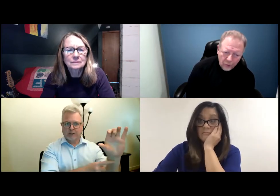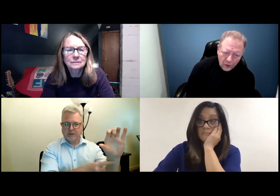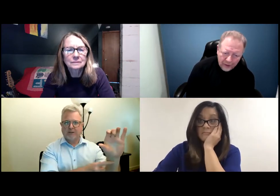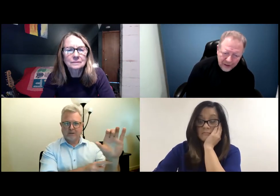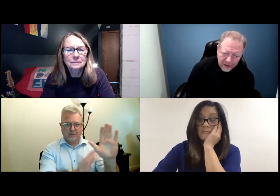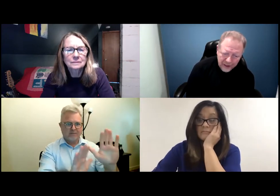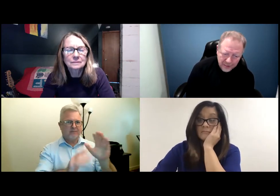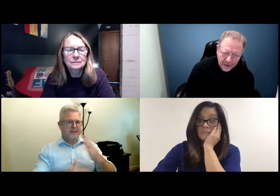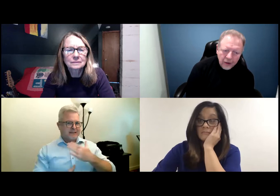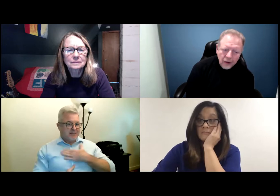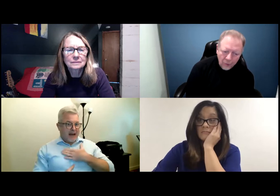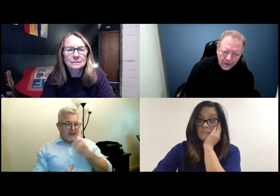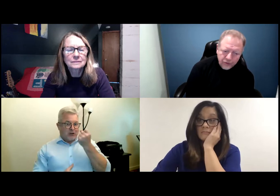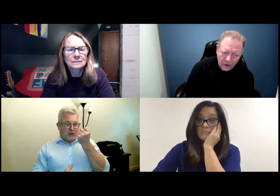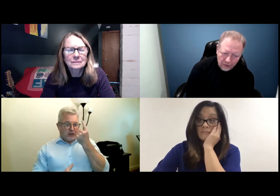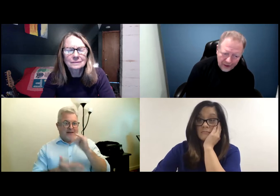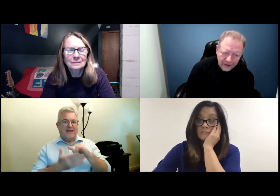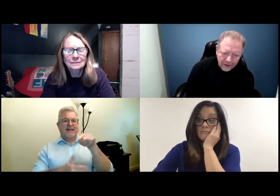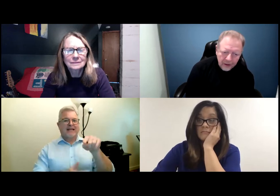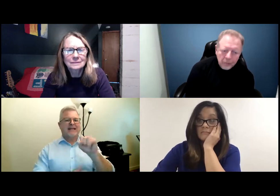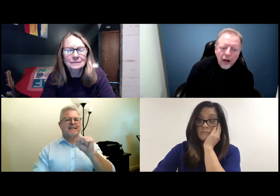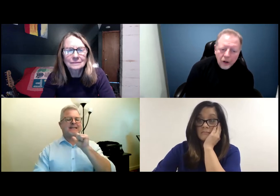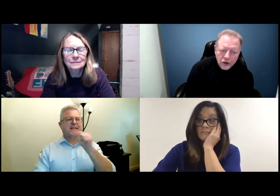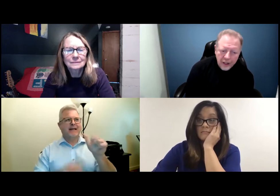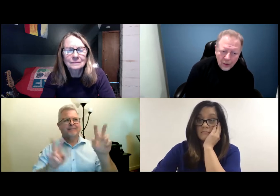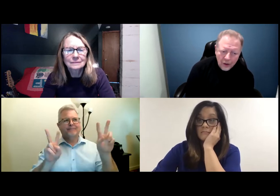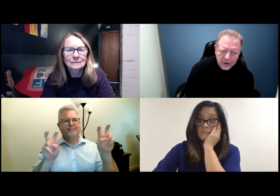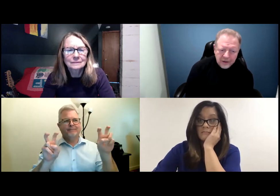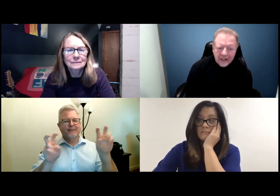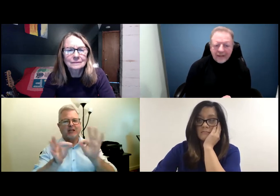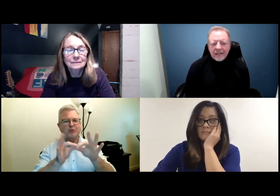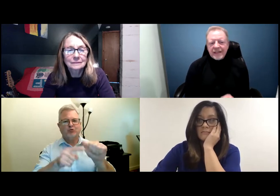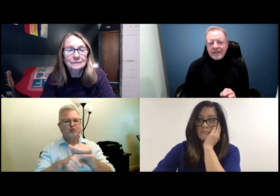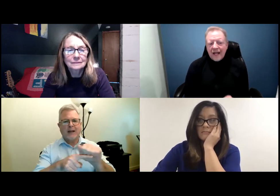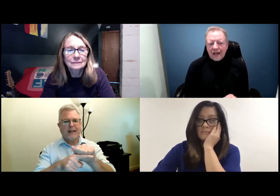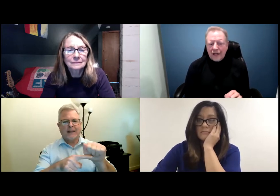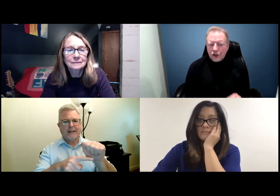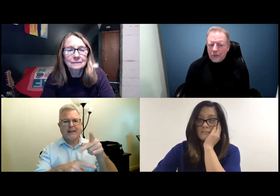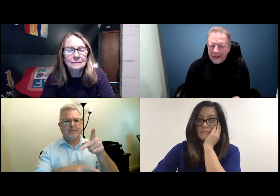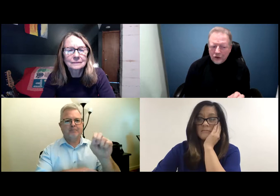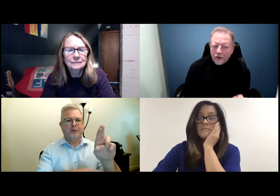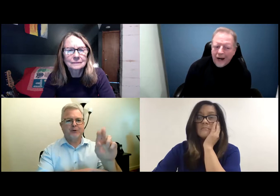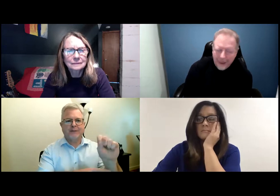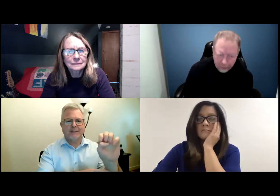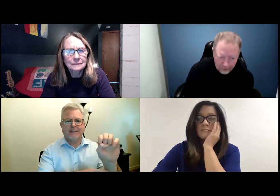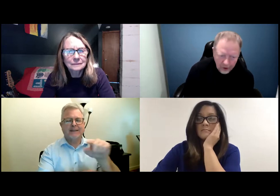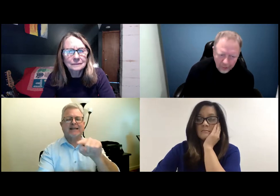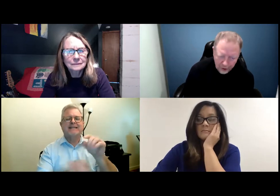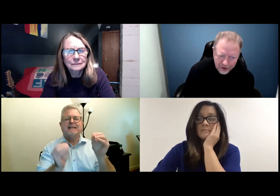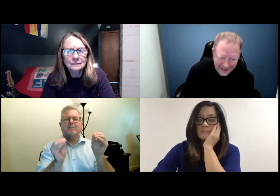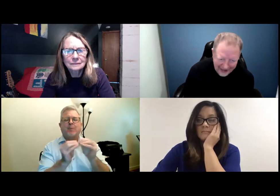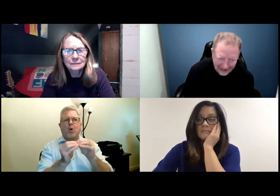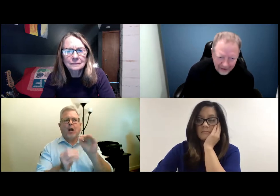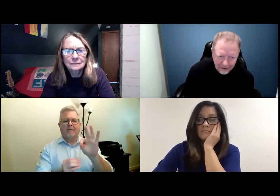doing the work with HCSP with Rick? My understanding was that this is not an interpreting training